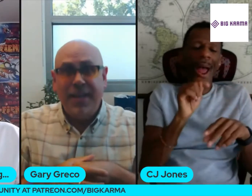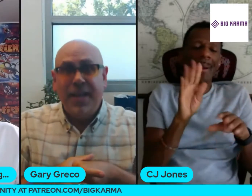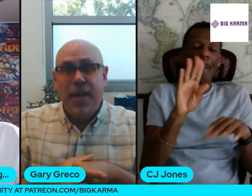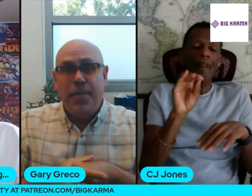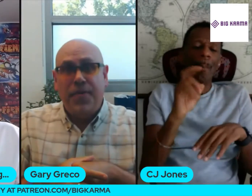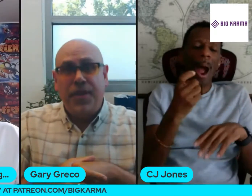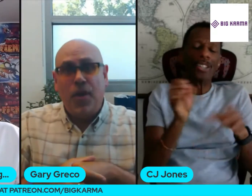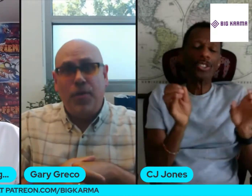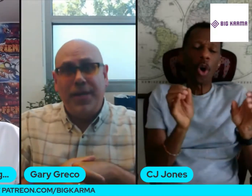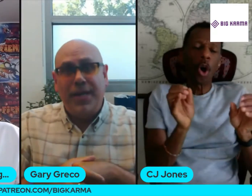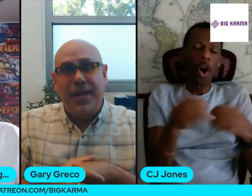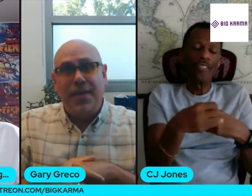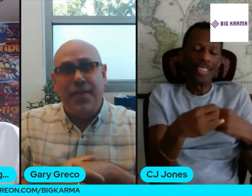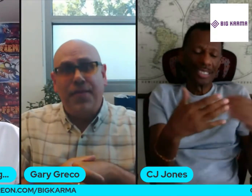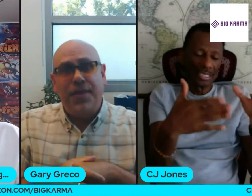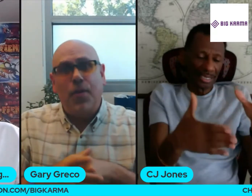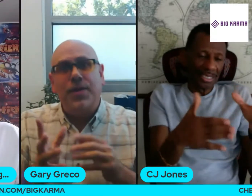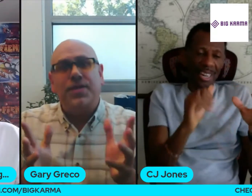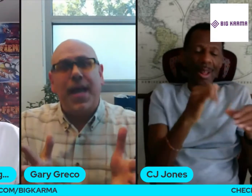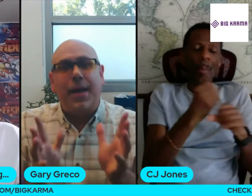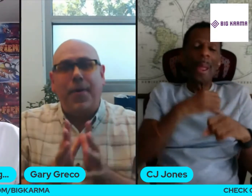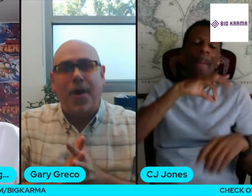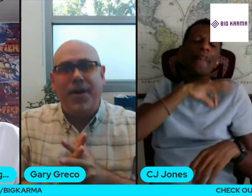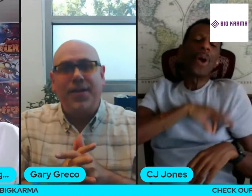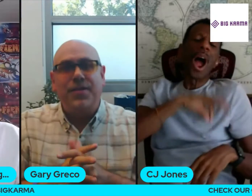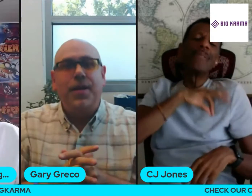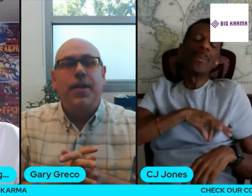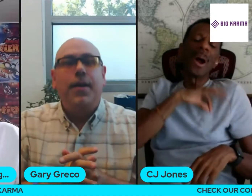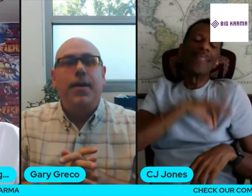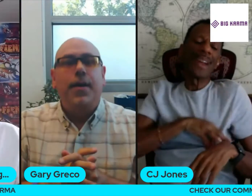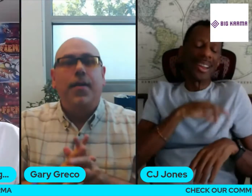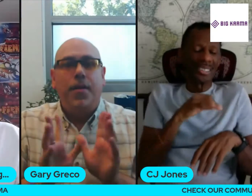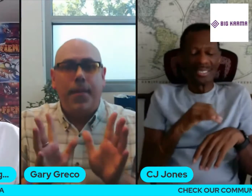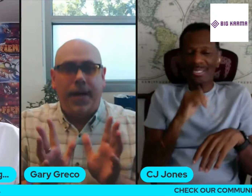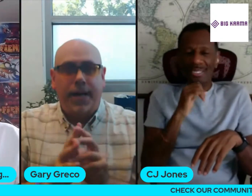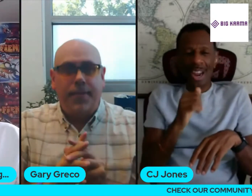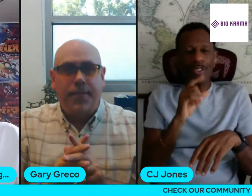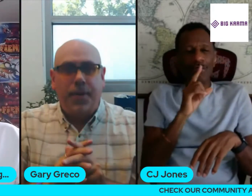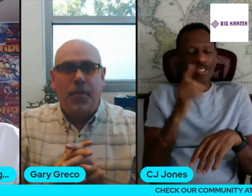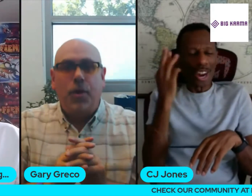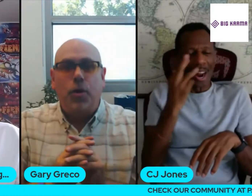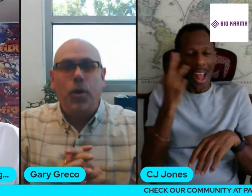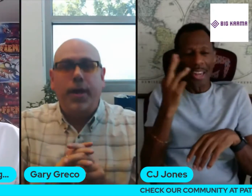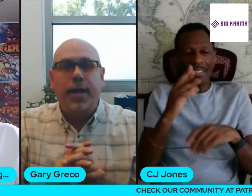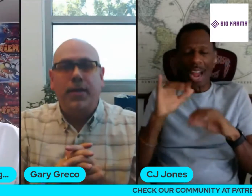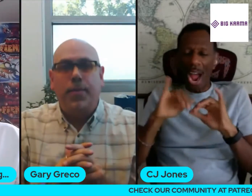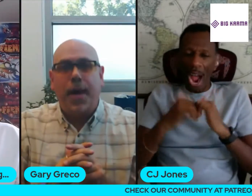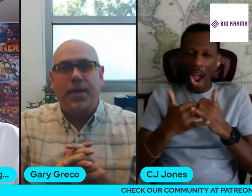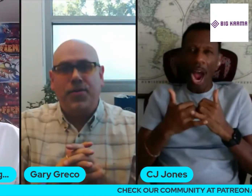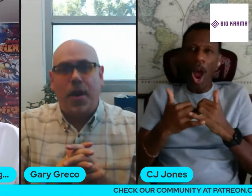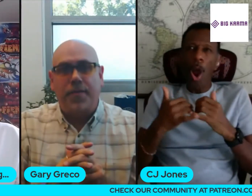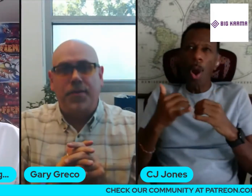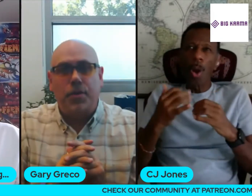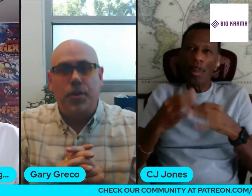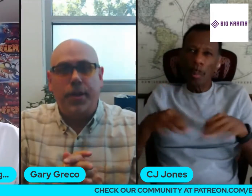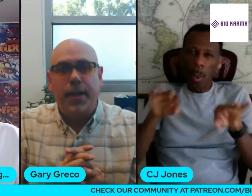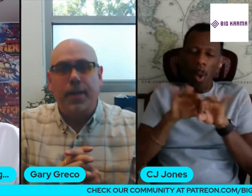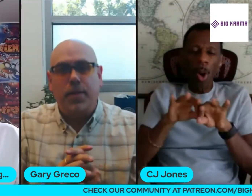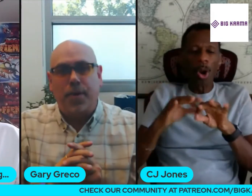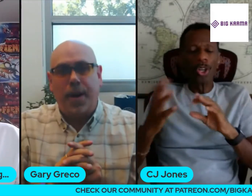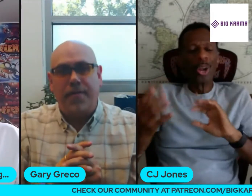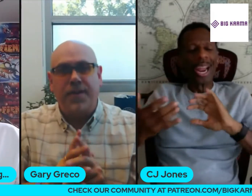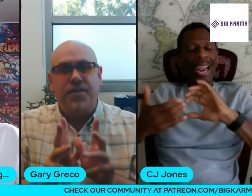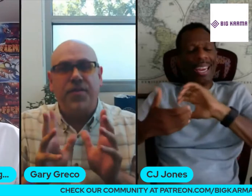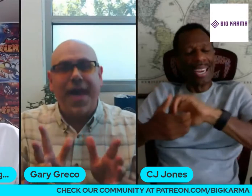Yes, but the only sad part is the money. They're looking at the box office. They're looking